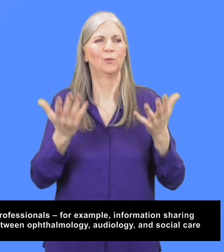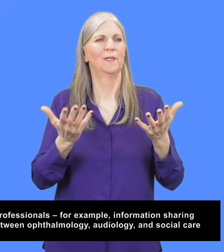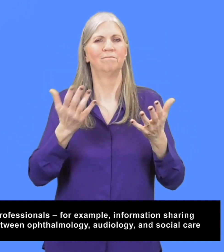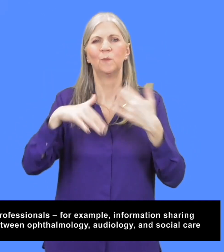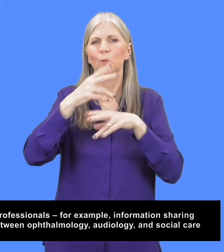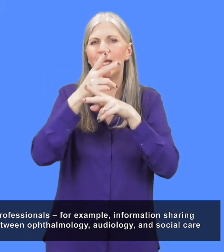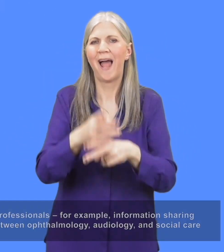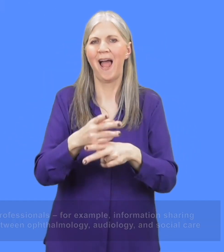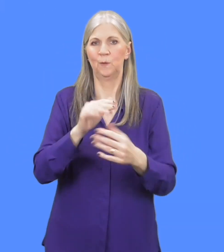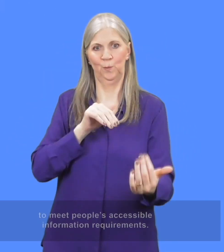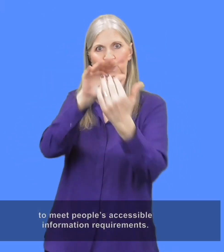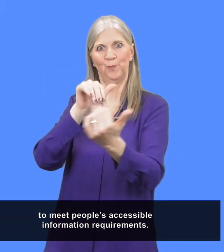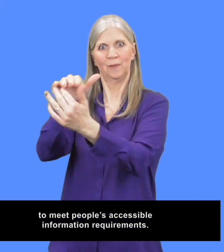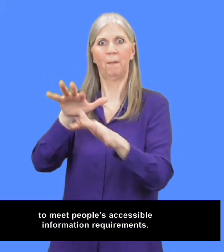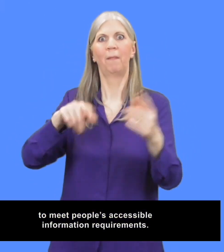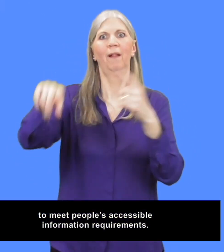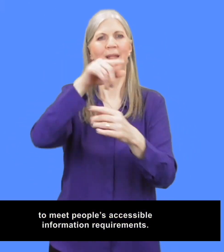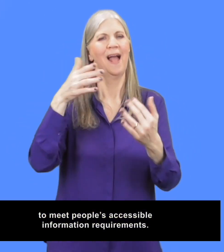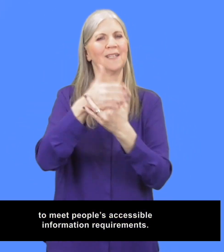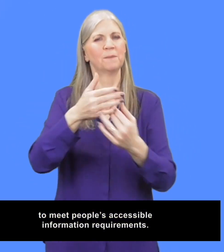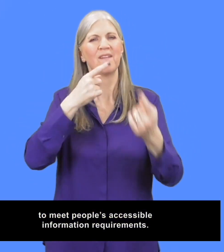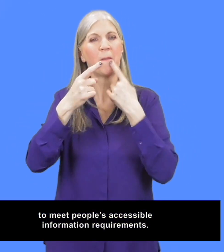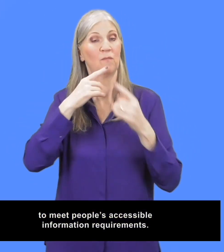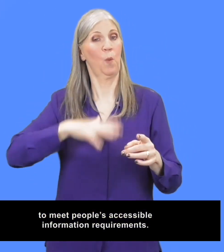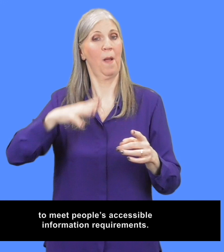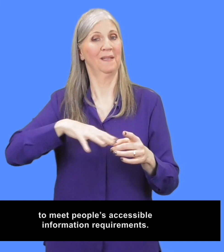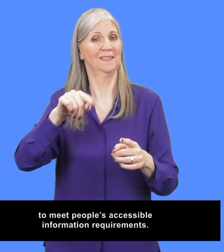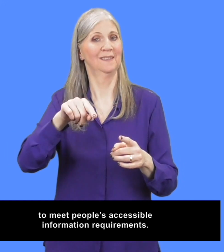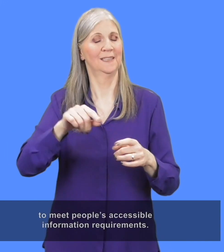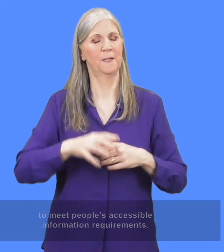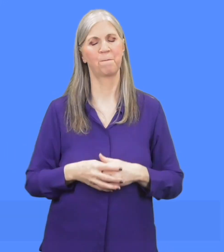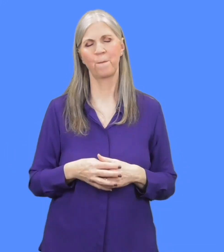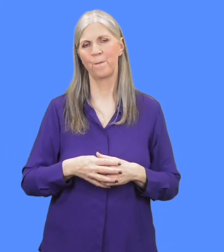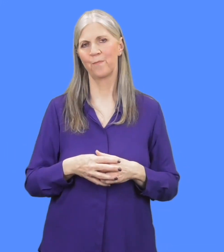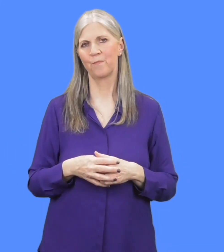and social care to meet people's accessible information requirements.